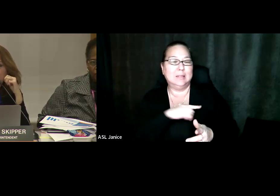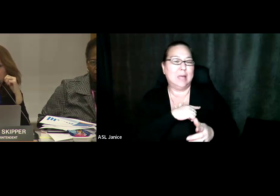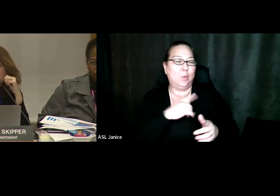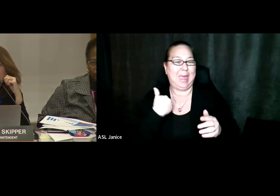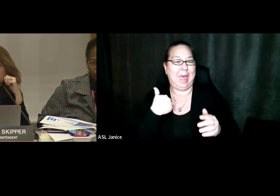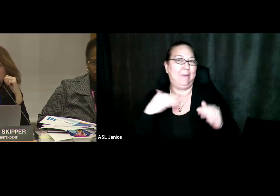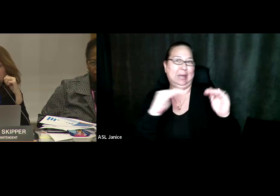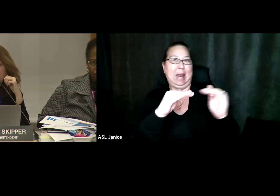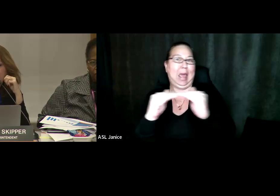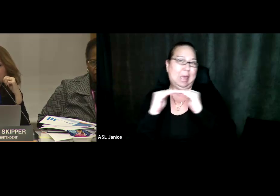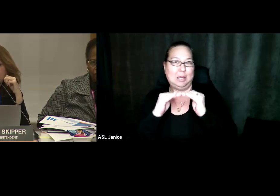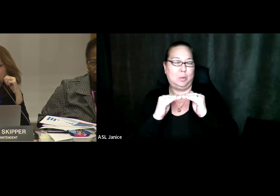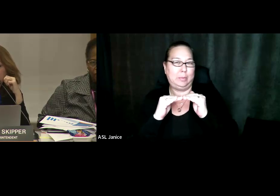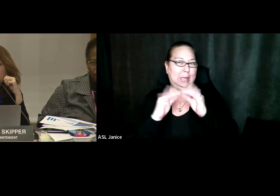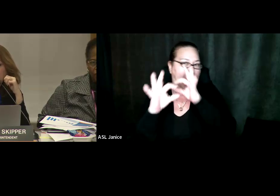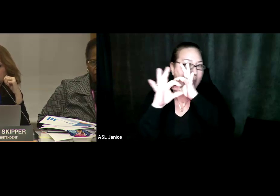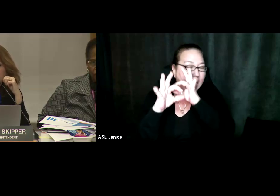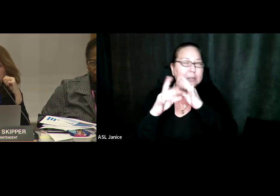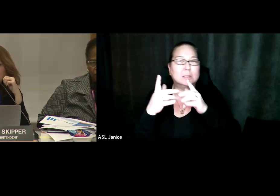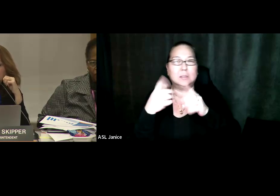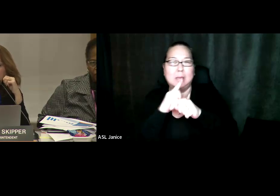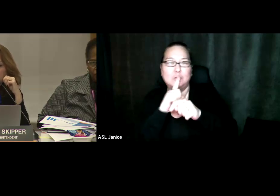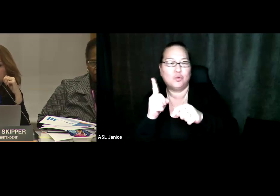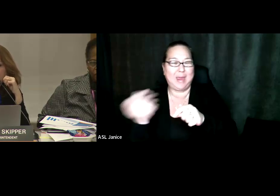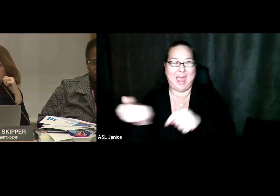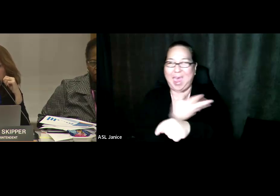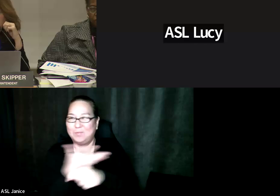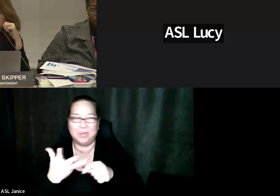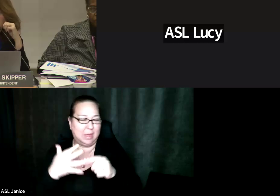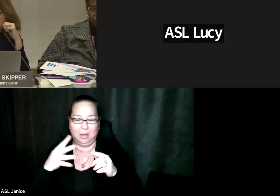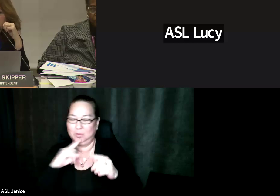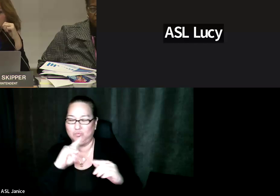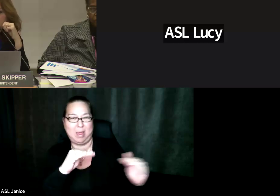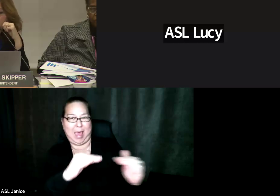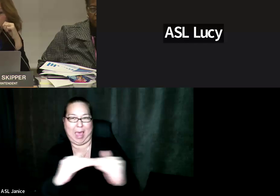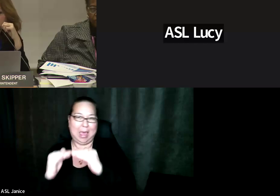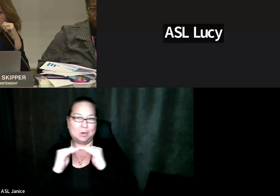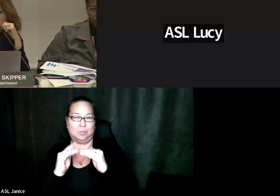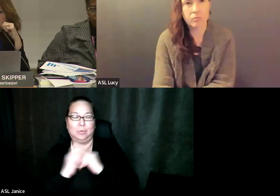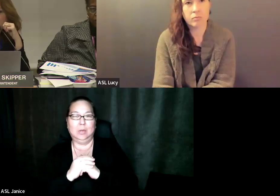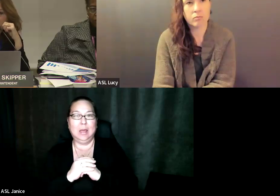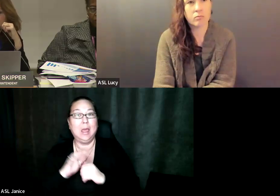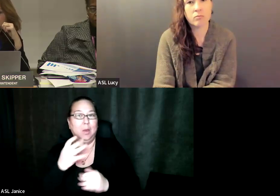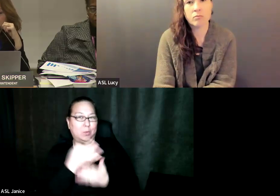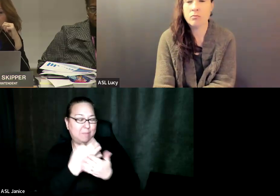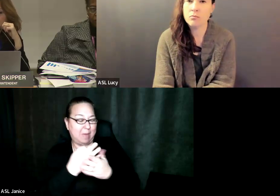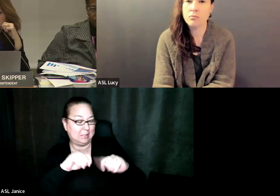an equitable fashion. So I mean that is the work I think of the finance and the budget team. You'll meet,